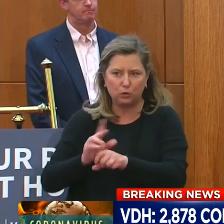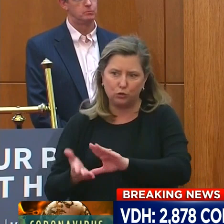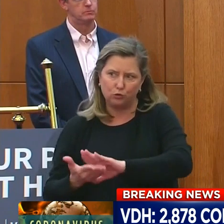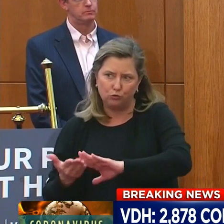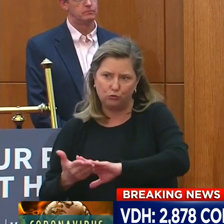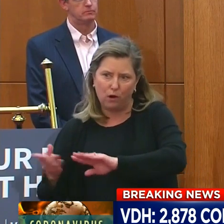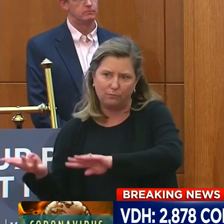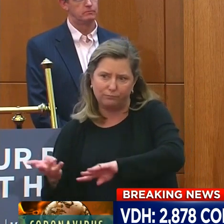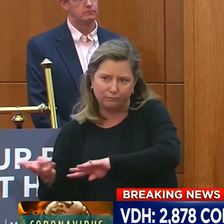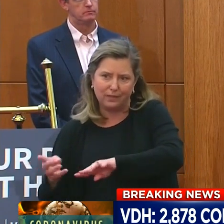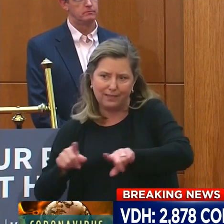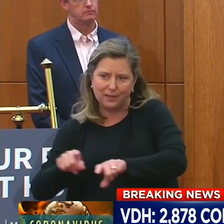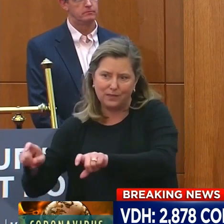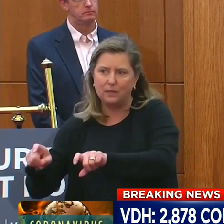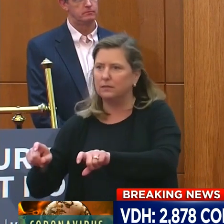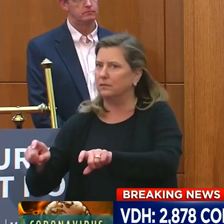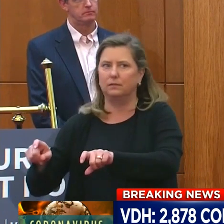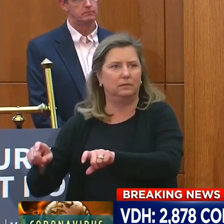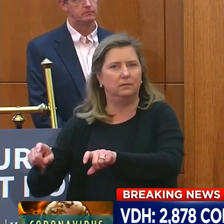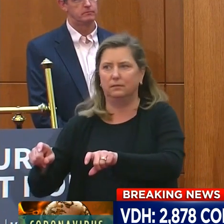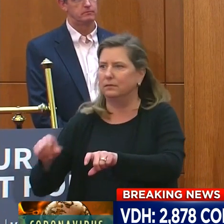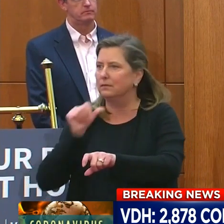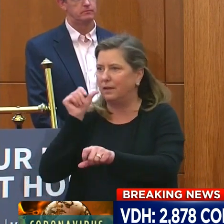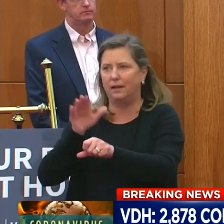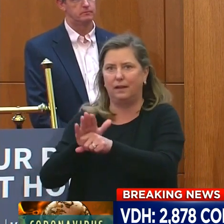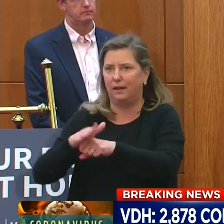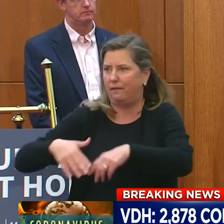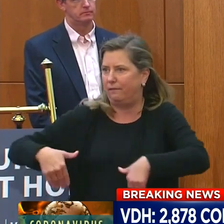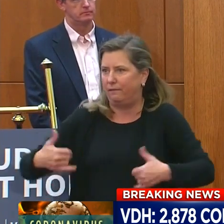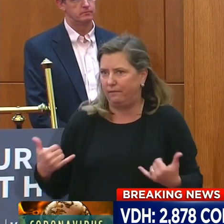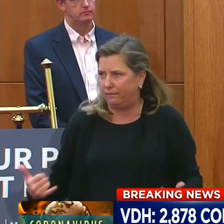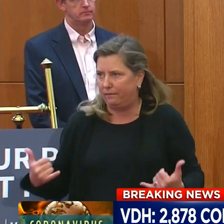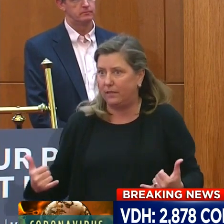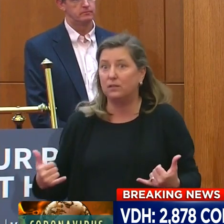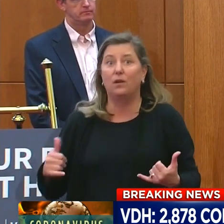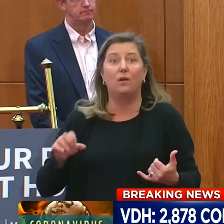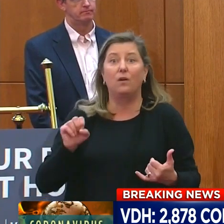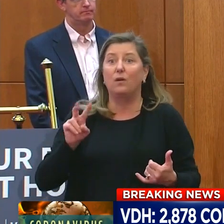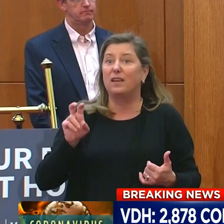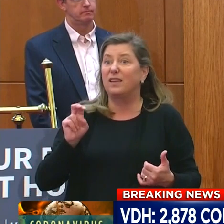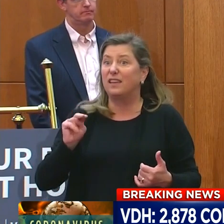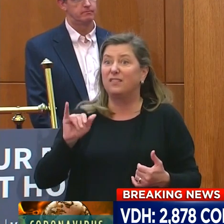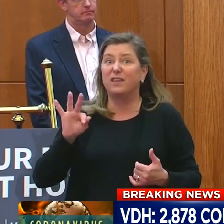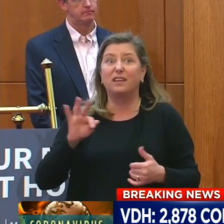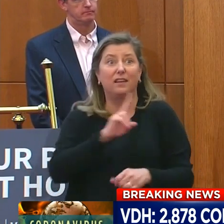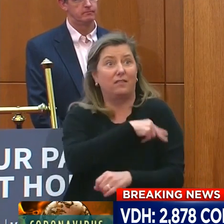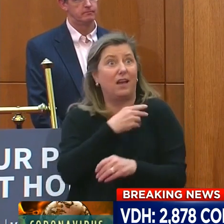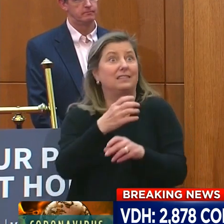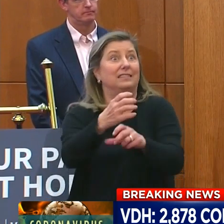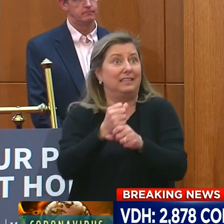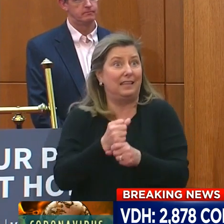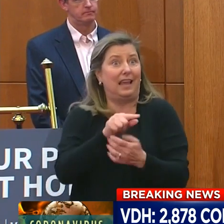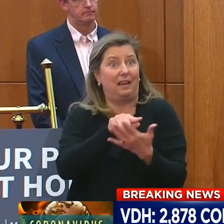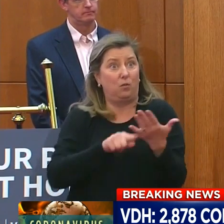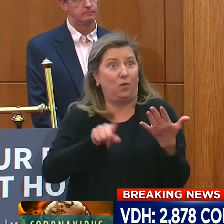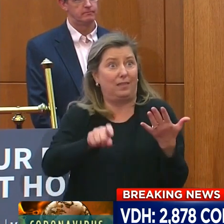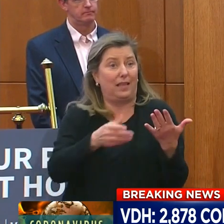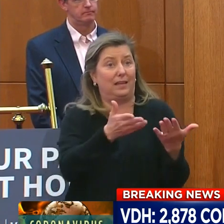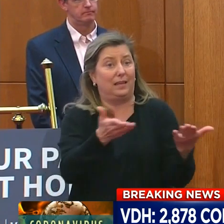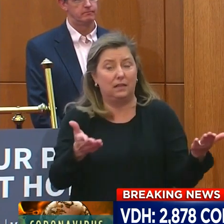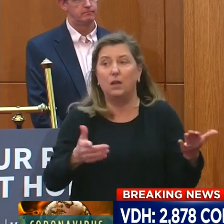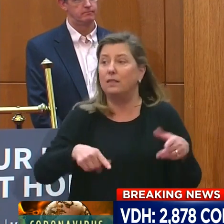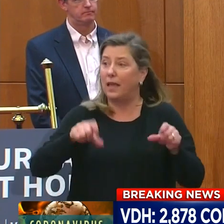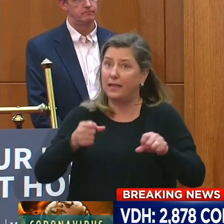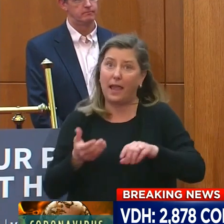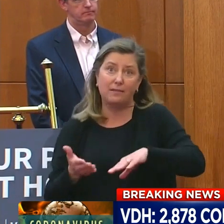these systems are not widely available. So even if hospitals get the instrumentation, the ability to